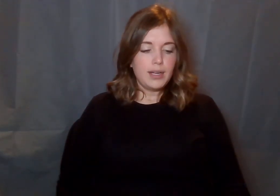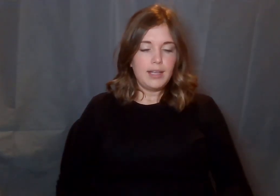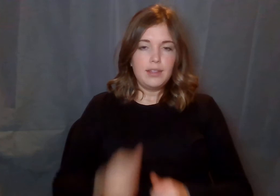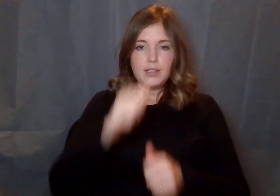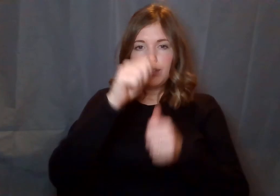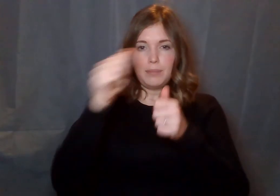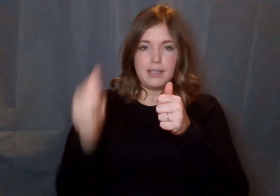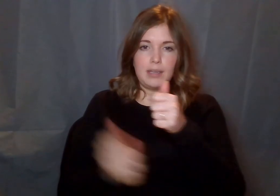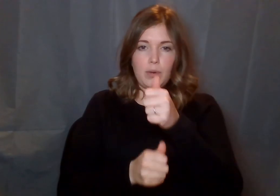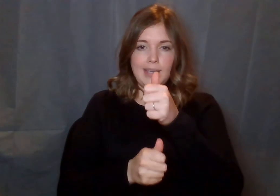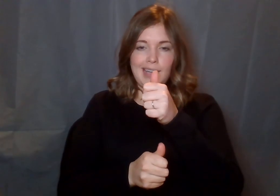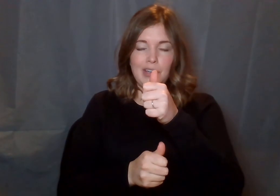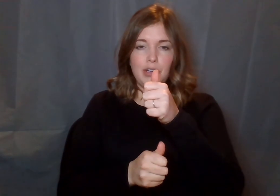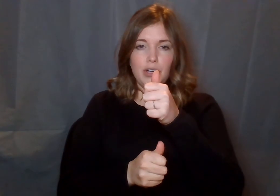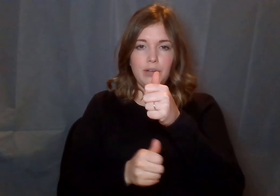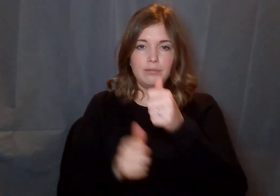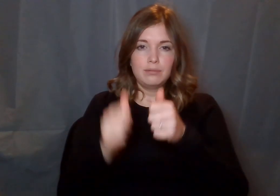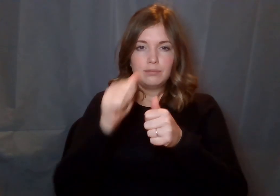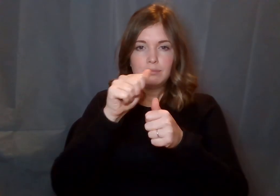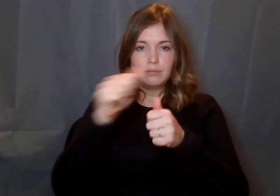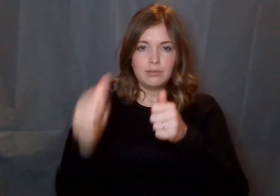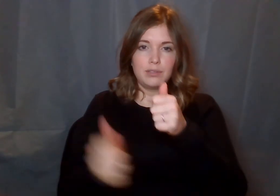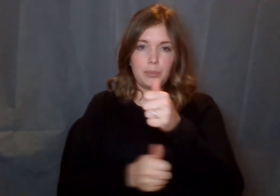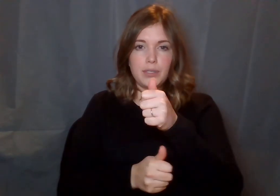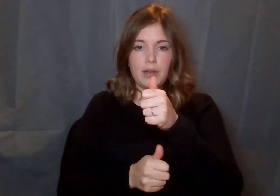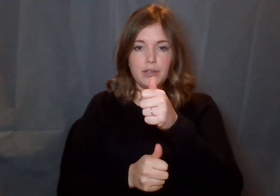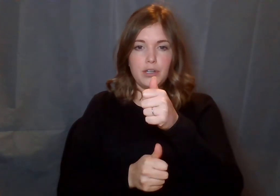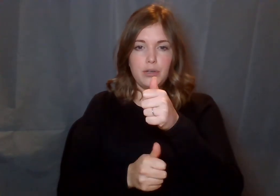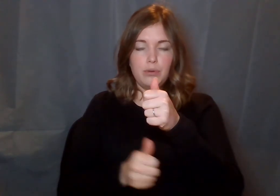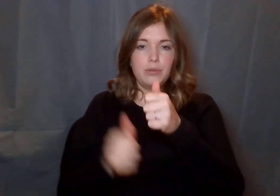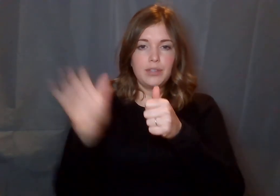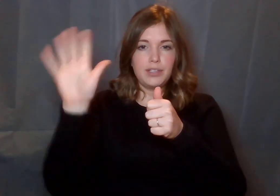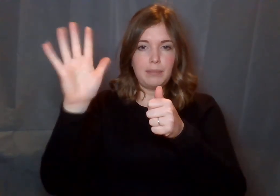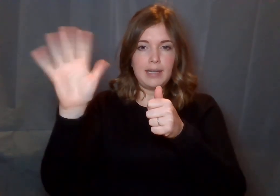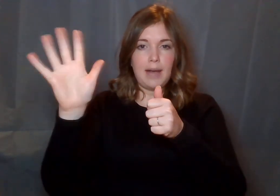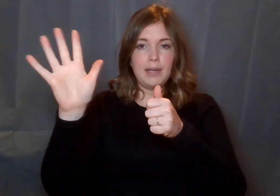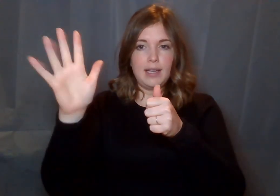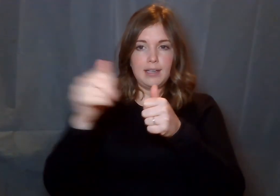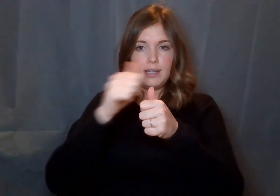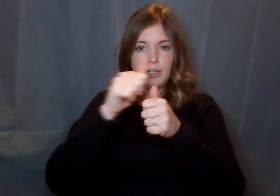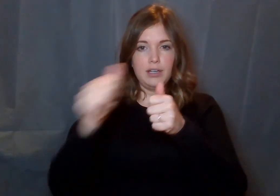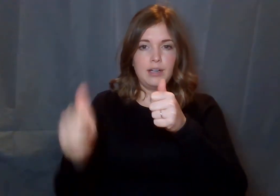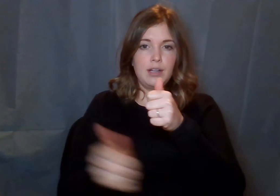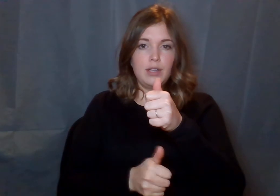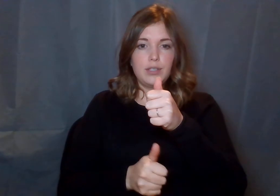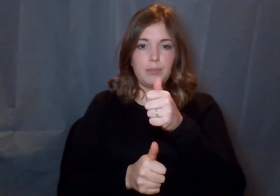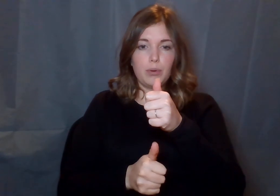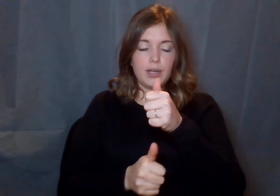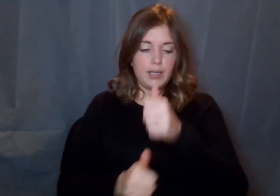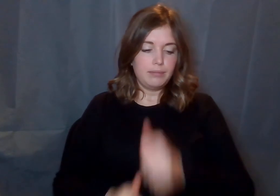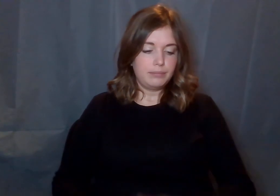Subordinate. This just means someone is under. Someone's under you. This is my dominant hand here. Subordinate.